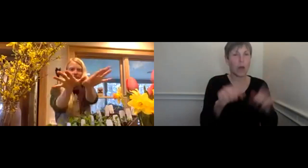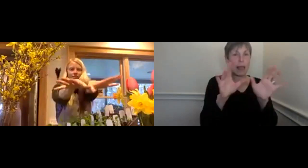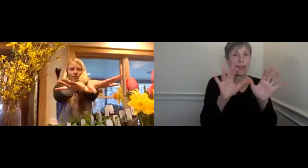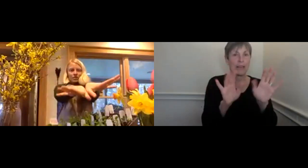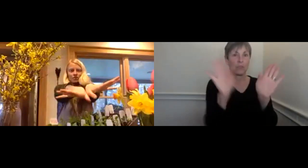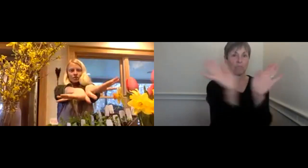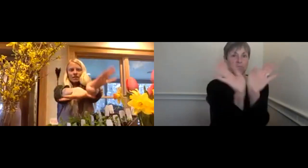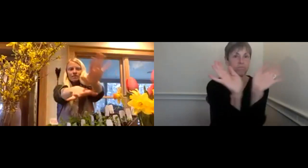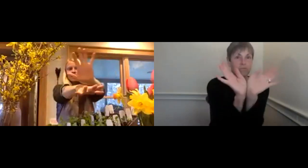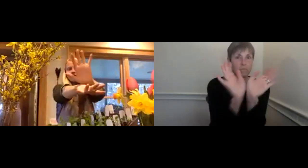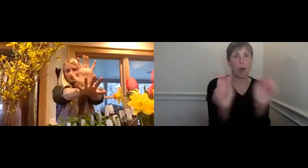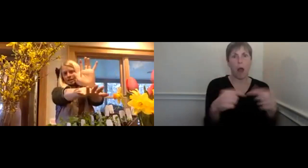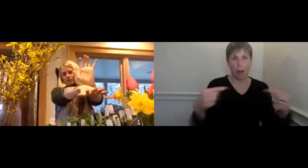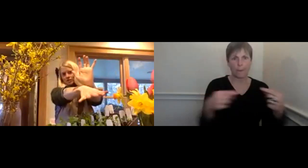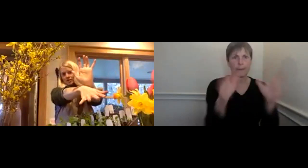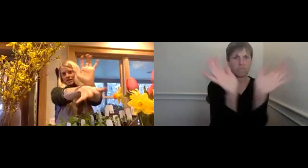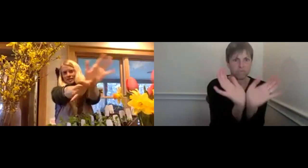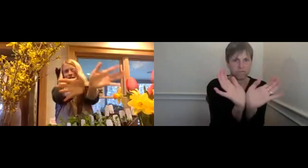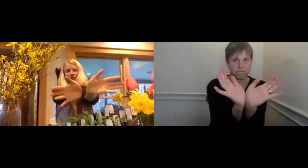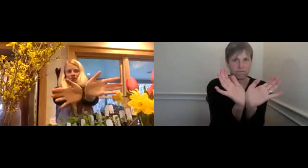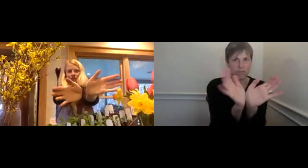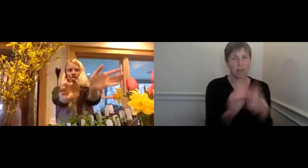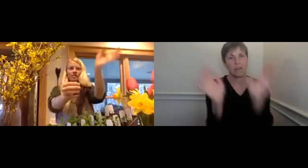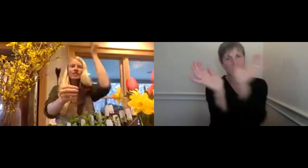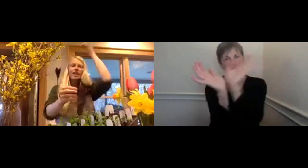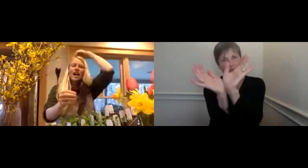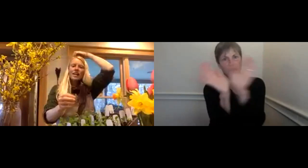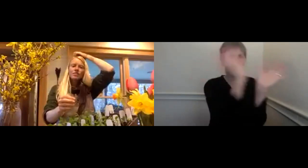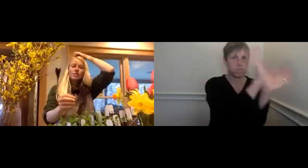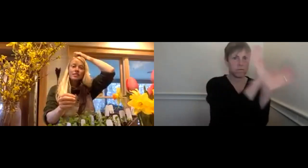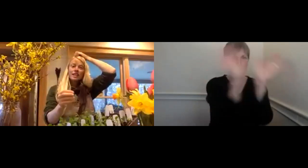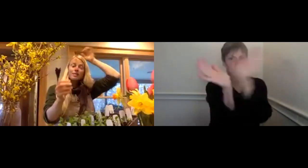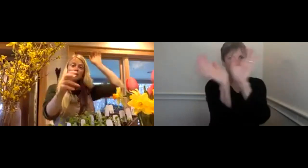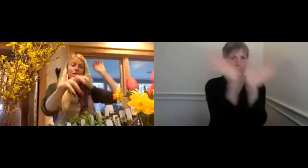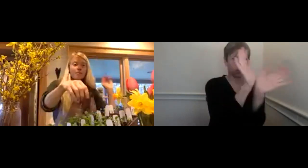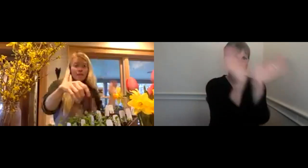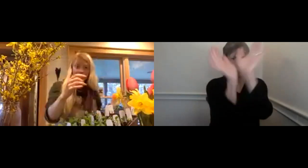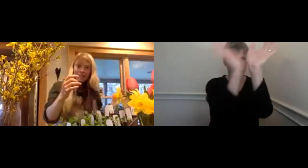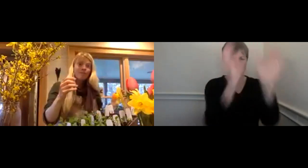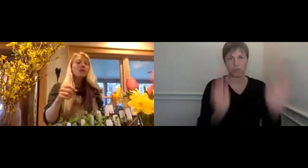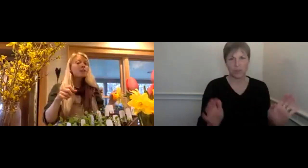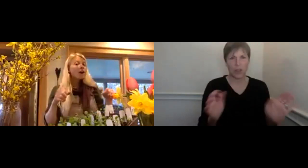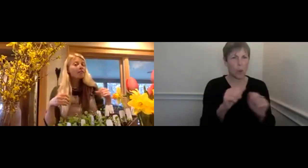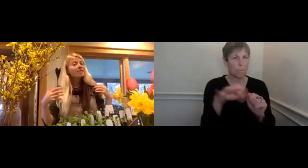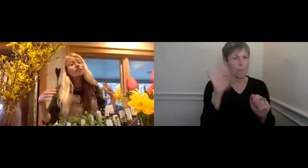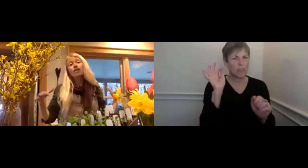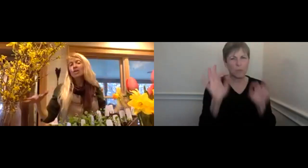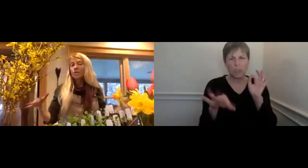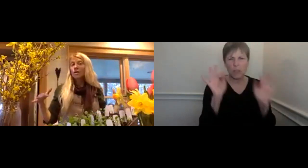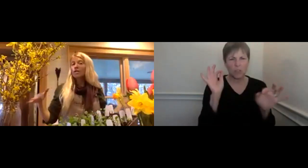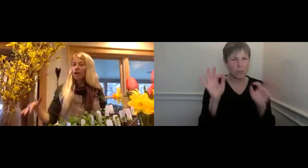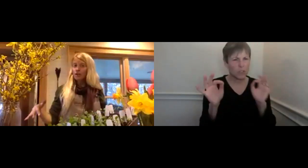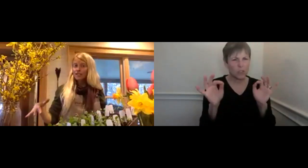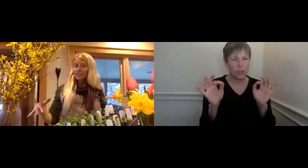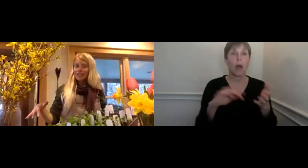opposite. So there's two leaves, and then there's another two leaves, and another two leaves. And so just keep pinching, rather than harvesting the